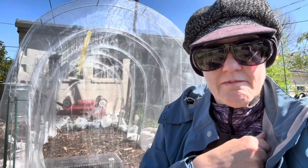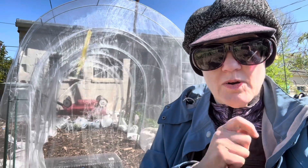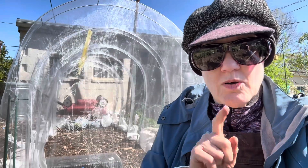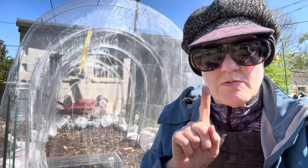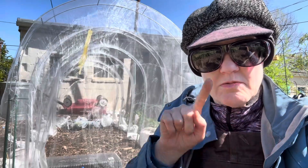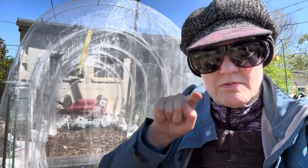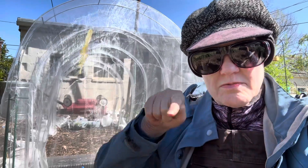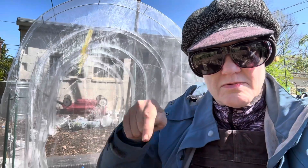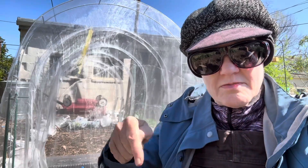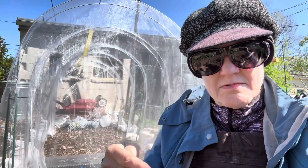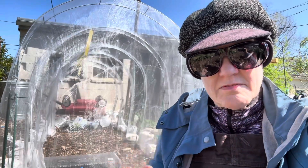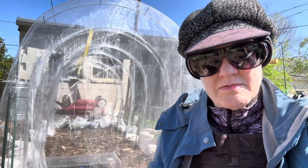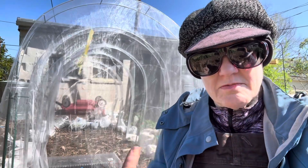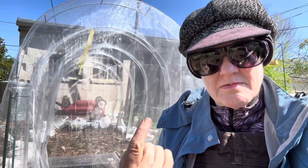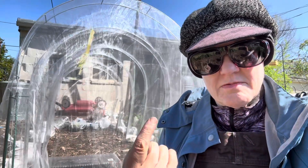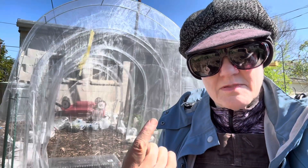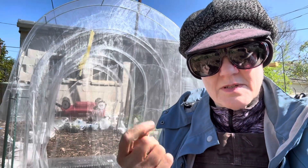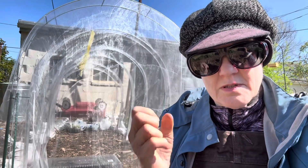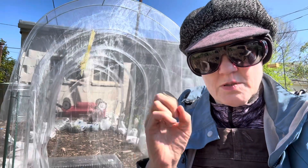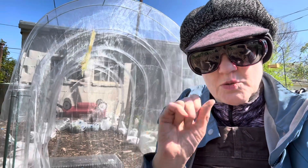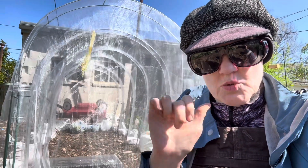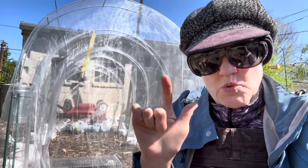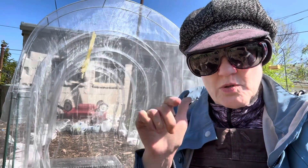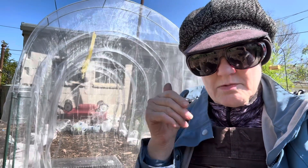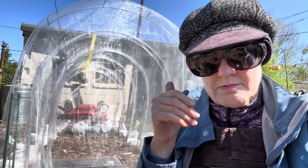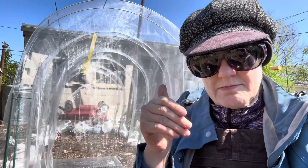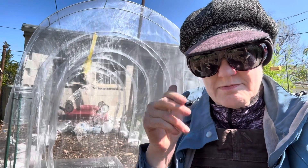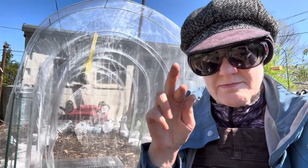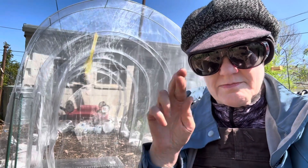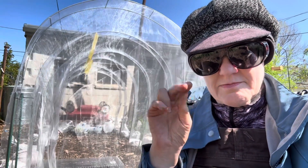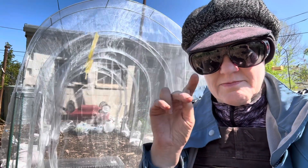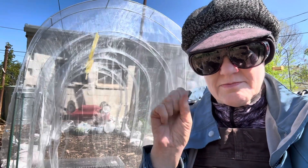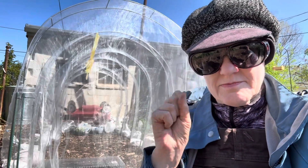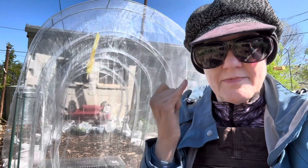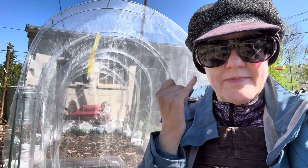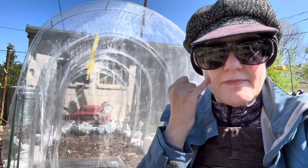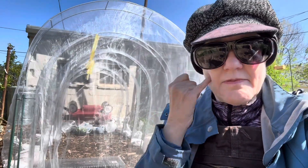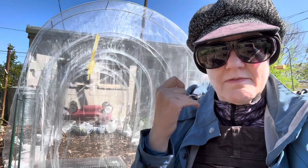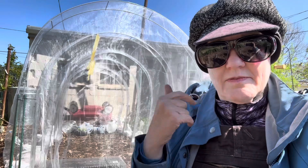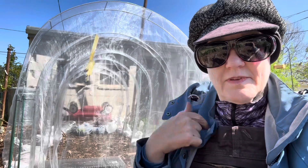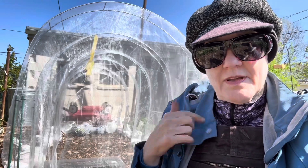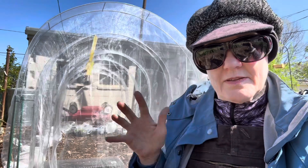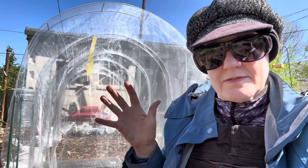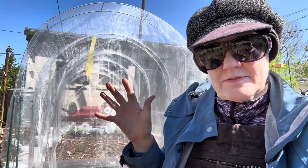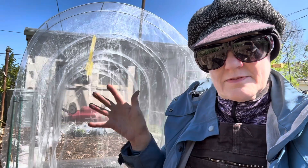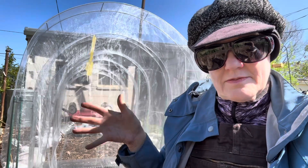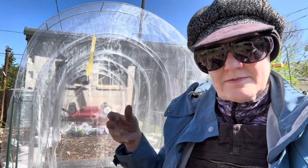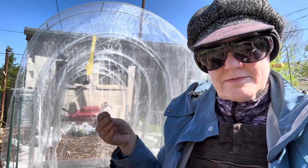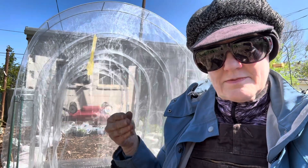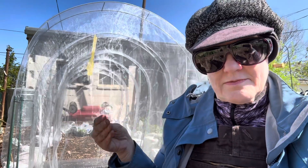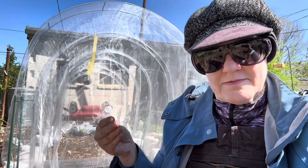seedlings out in the garden on the soil, slugs find their way under the pots into the